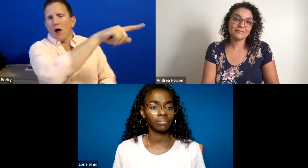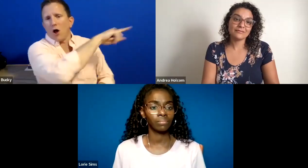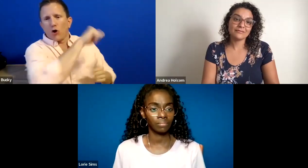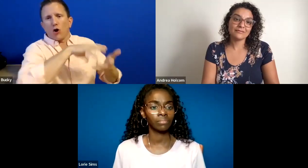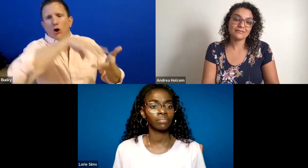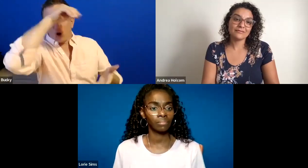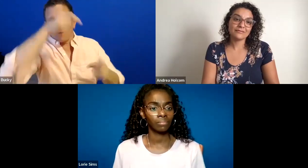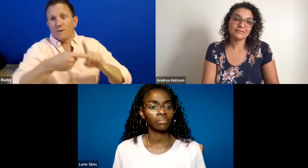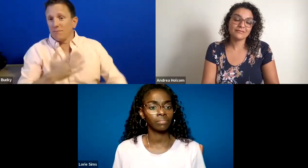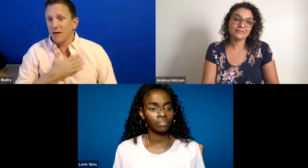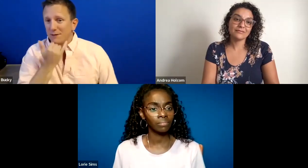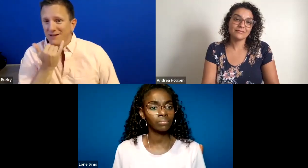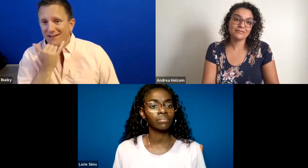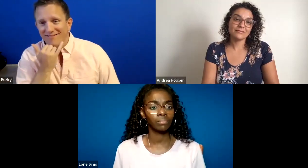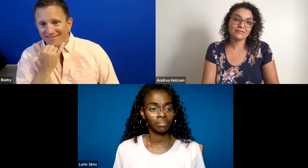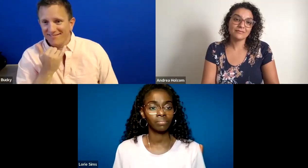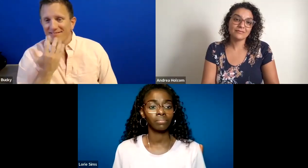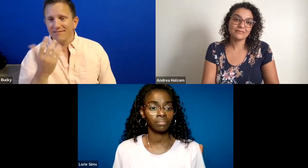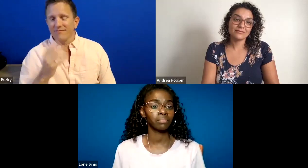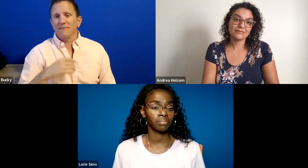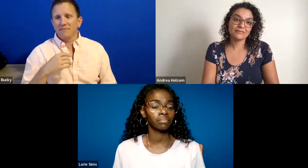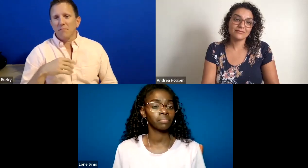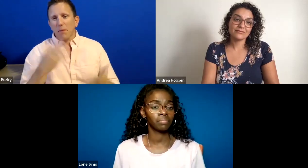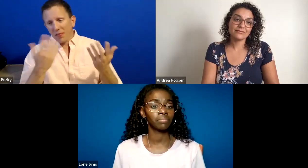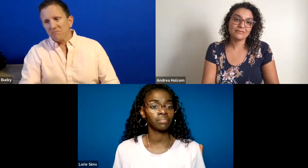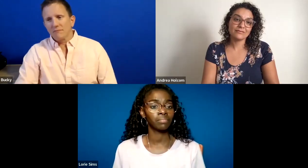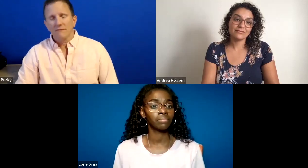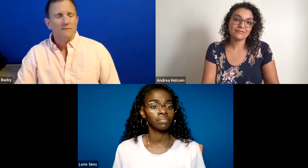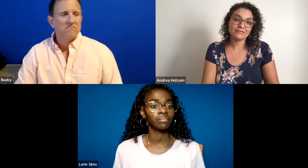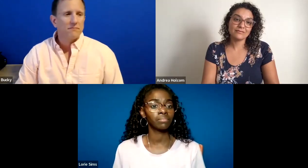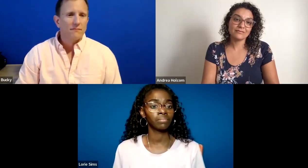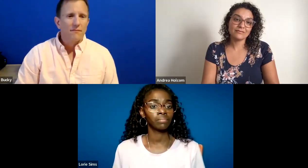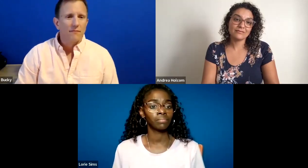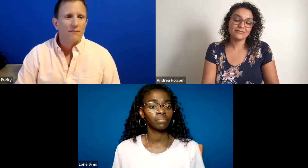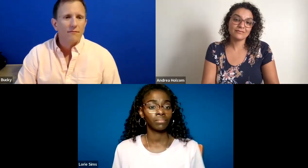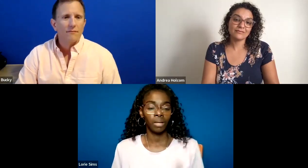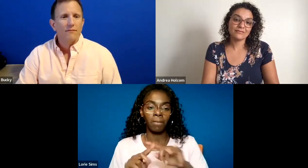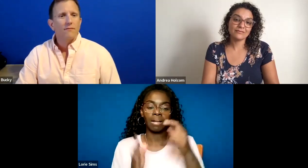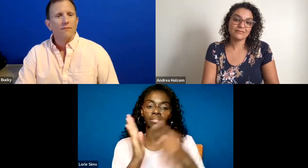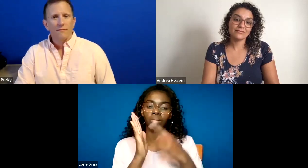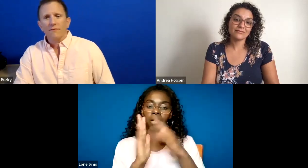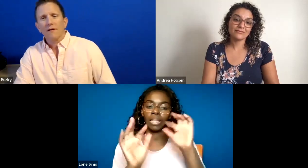calling me out or us out allows everyone on the outside to learn from our mistake.